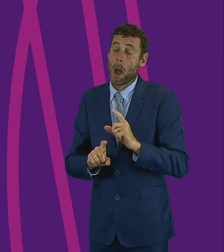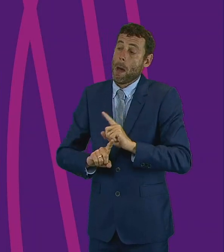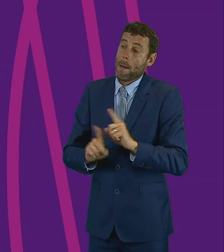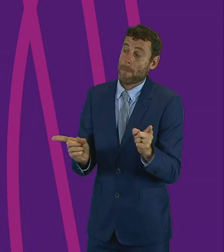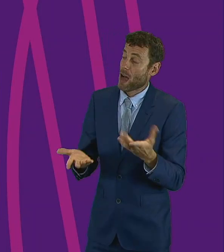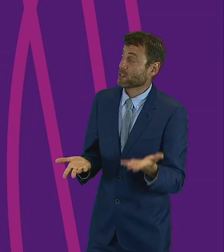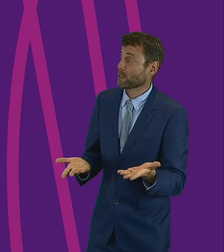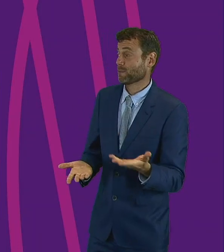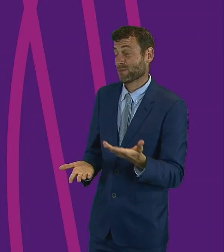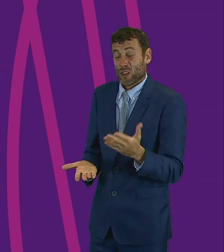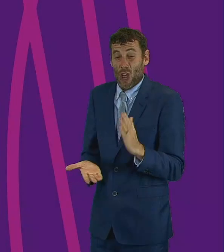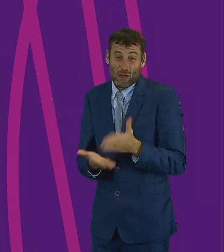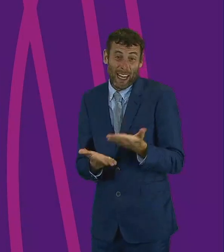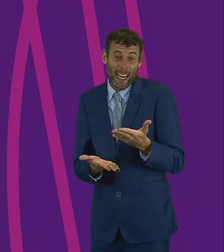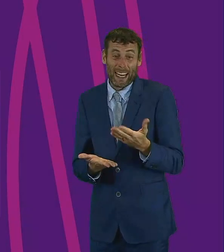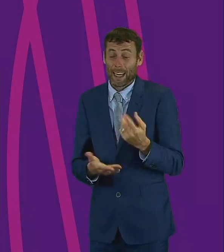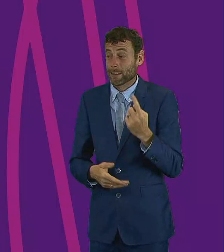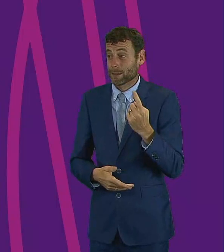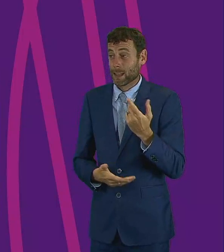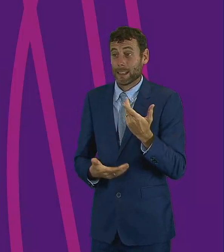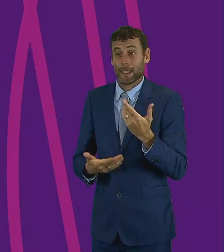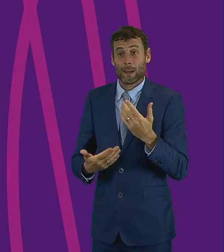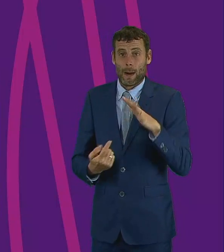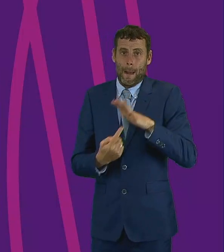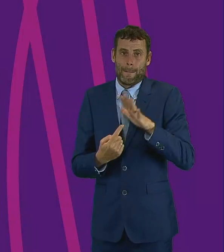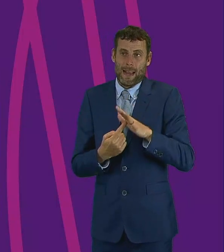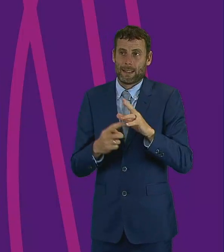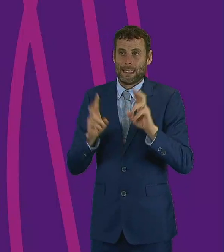a basic matter of democracy, I believe